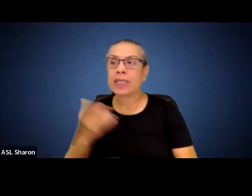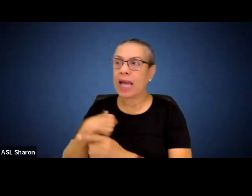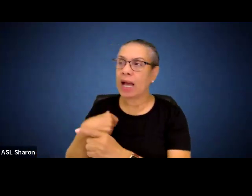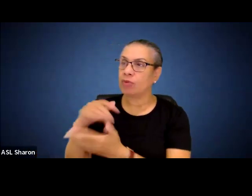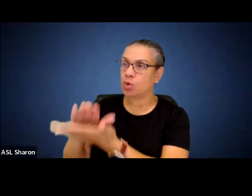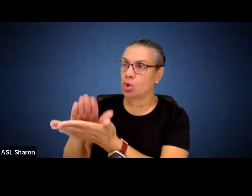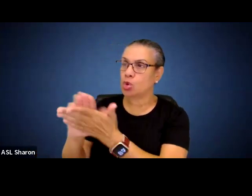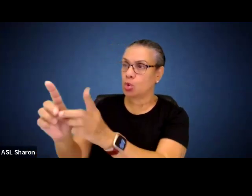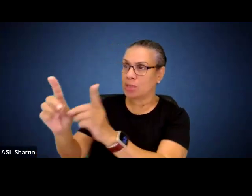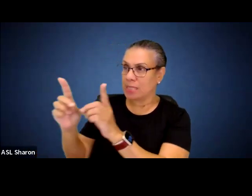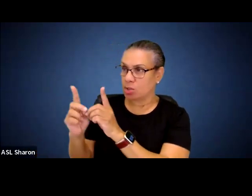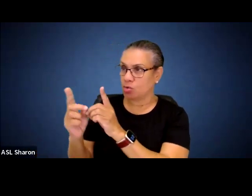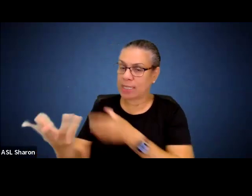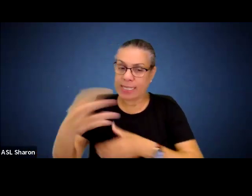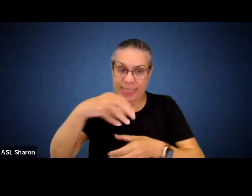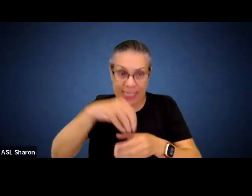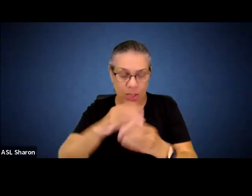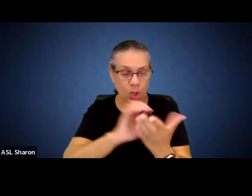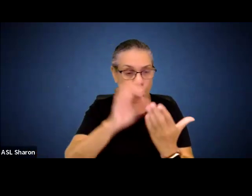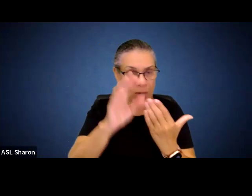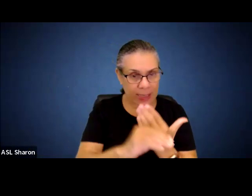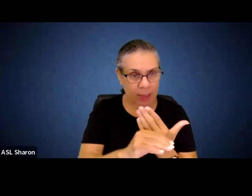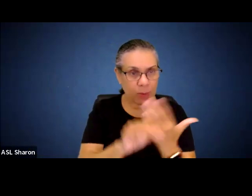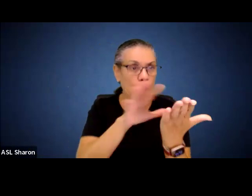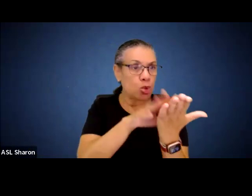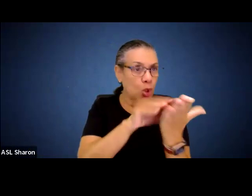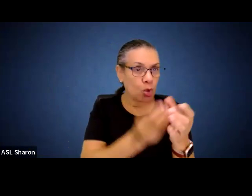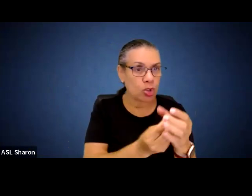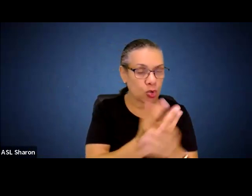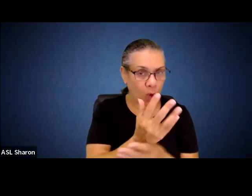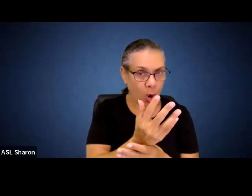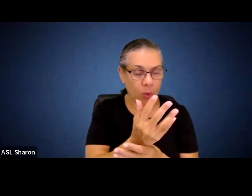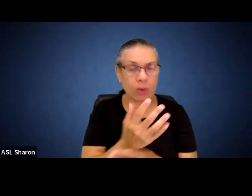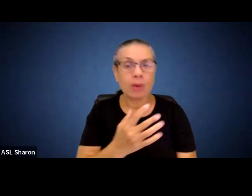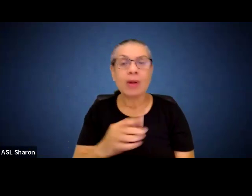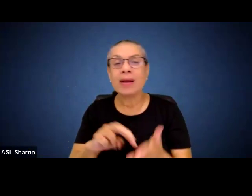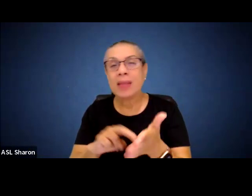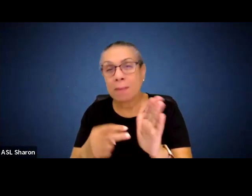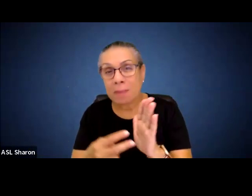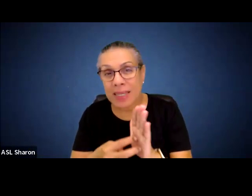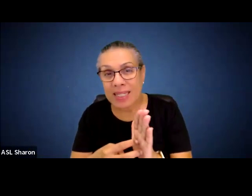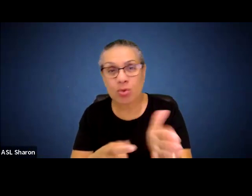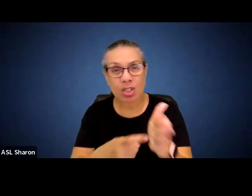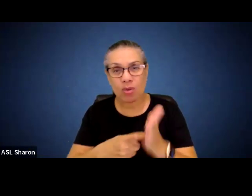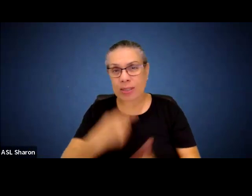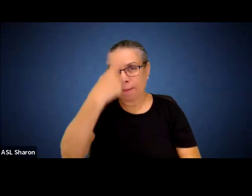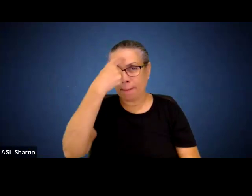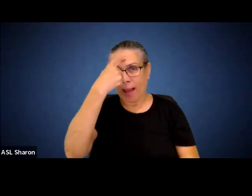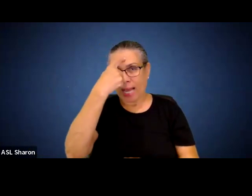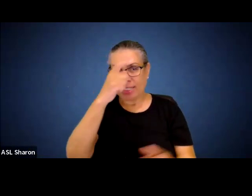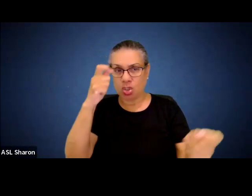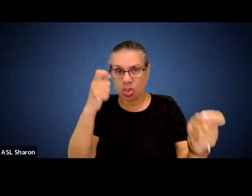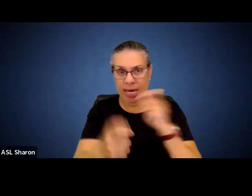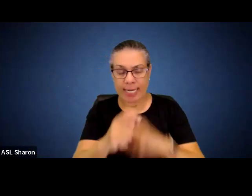curriculum and learn and grow together as a community. This took a shift of mindset, clear systems and